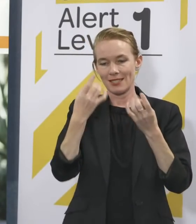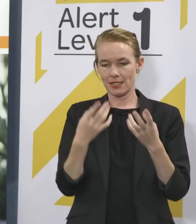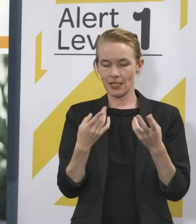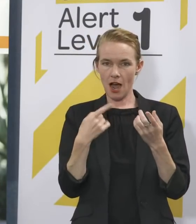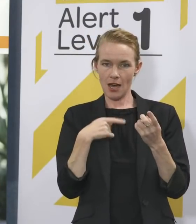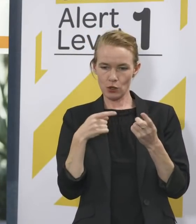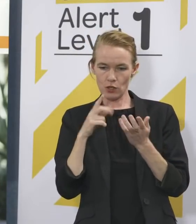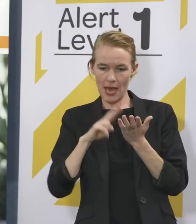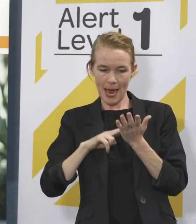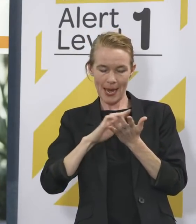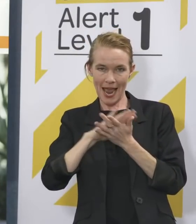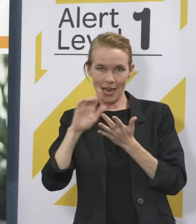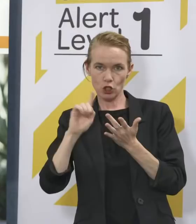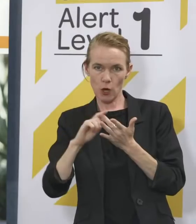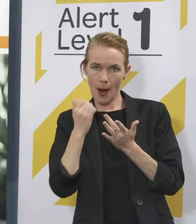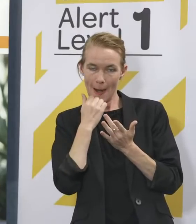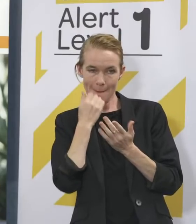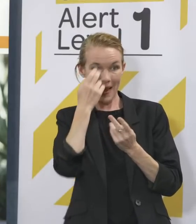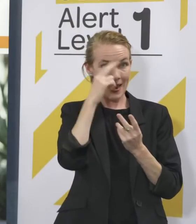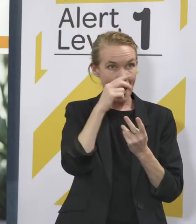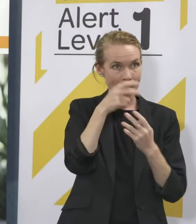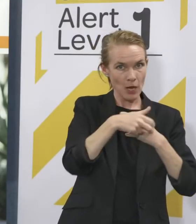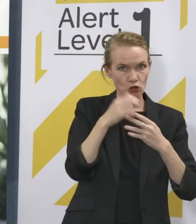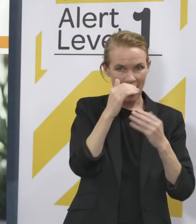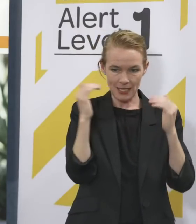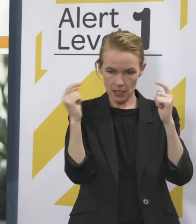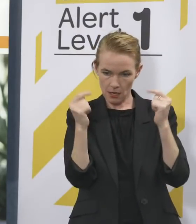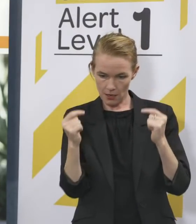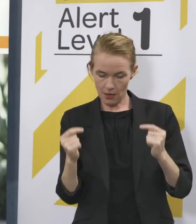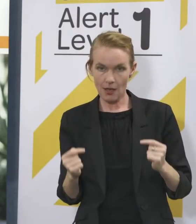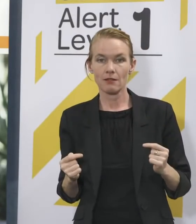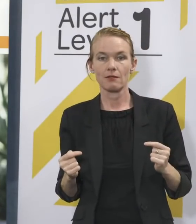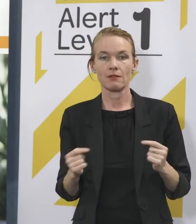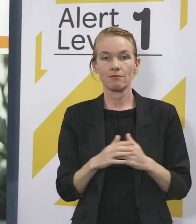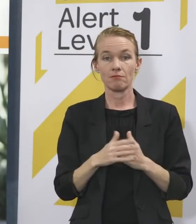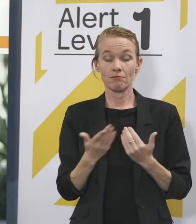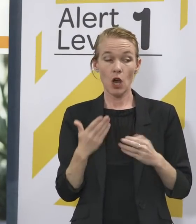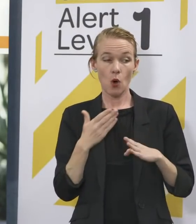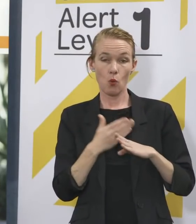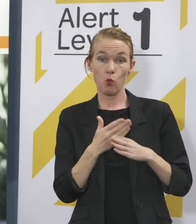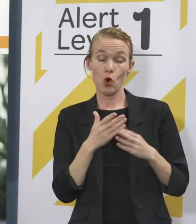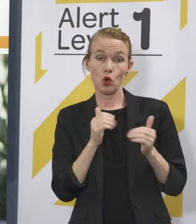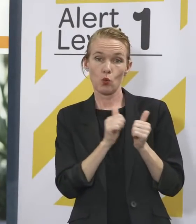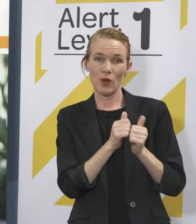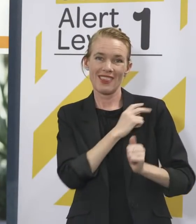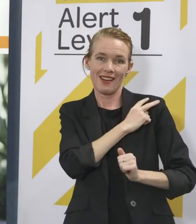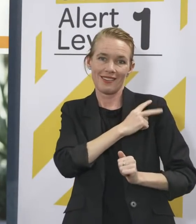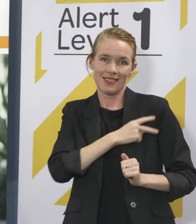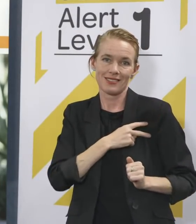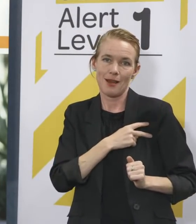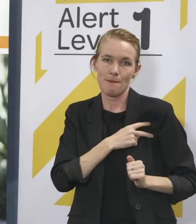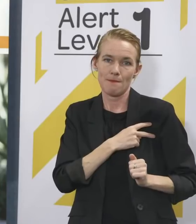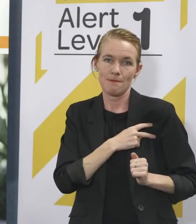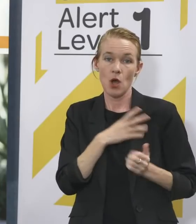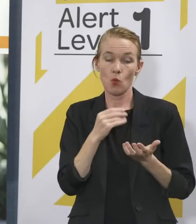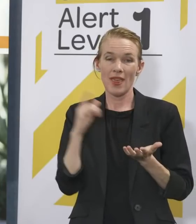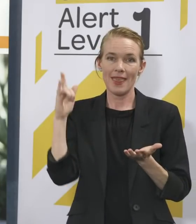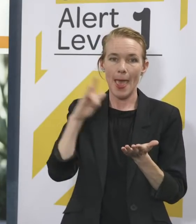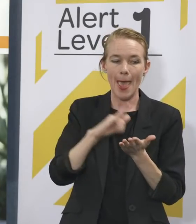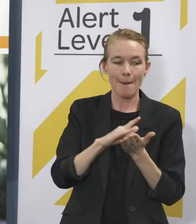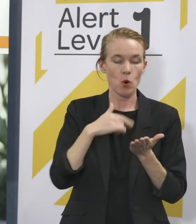So that's something, of course, we're working with border agencies on. But I'm just really pleased to see that we've been able to bring